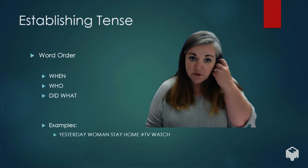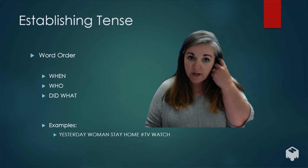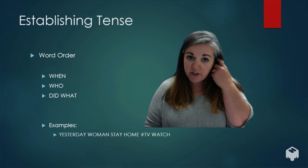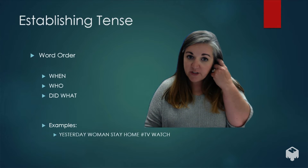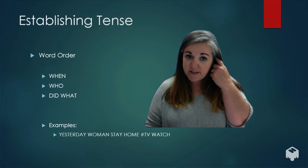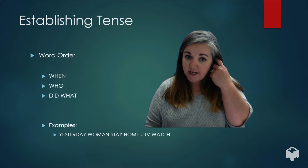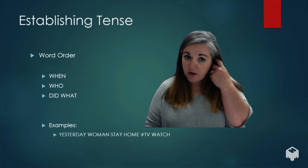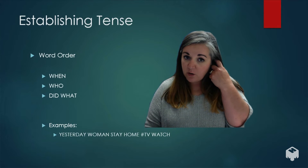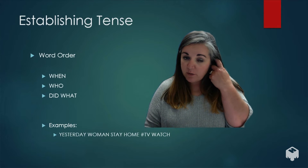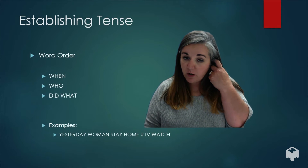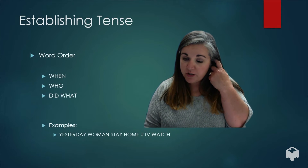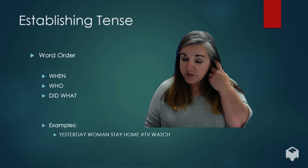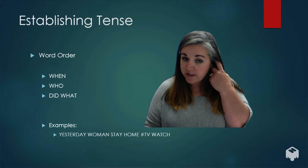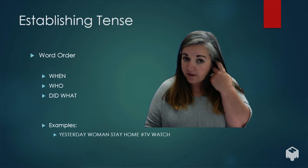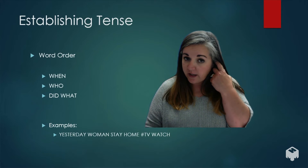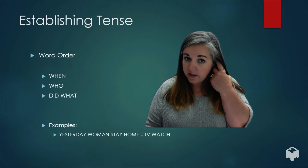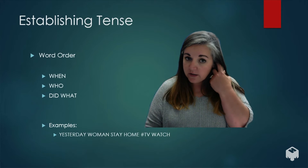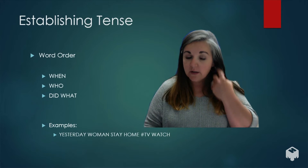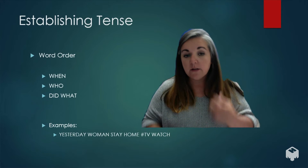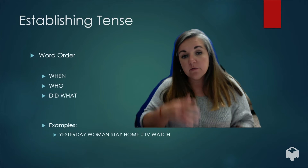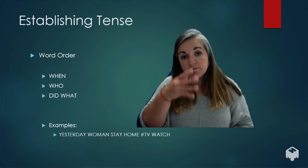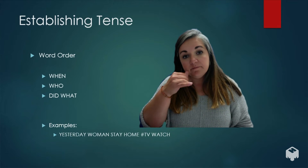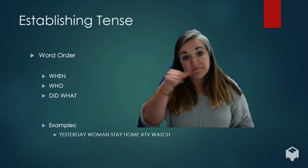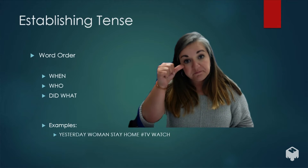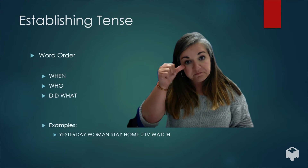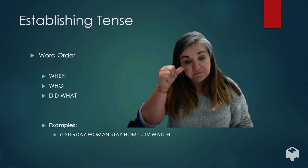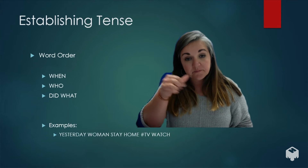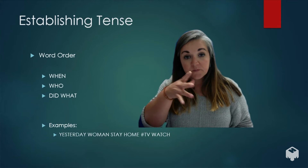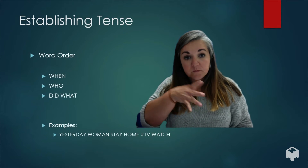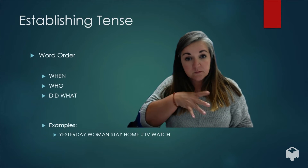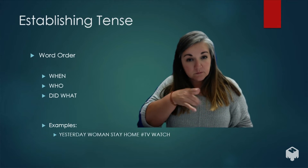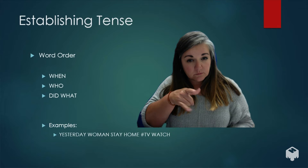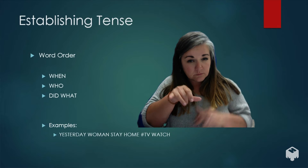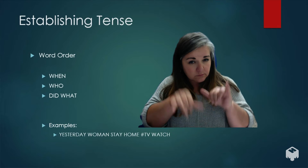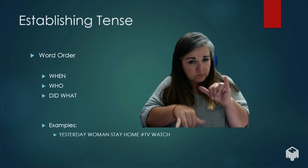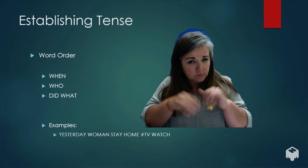okay, so yesterday she stayed home and watched TV.